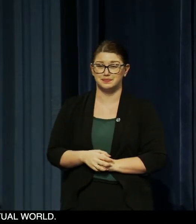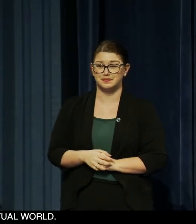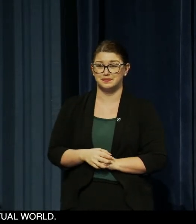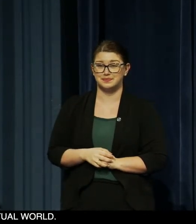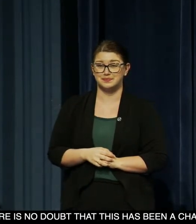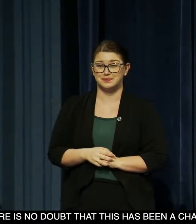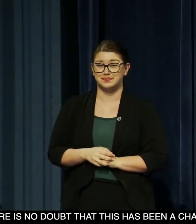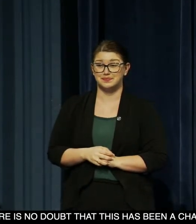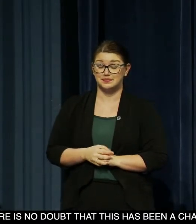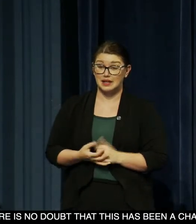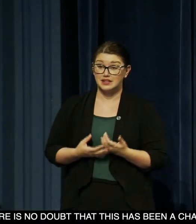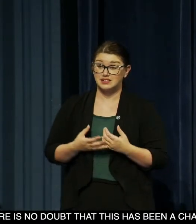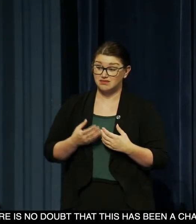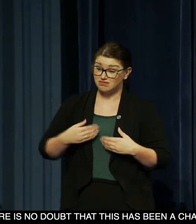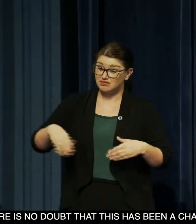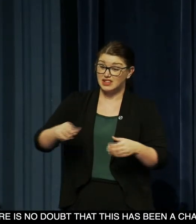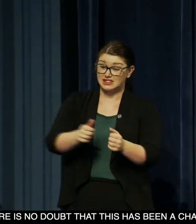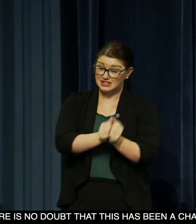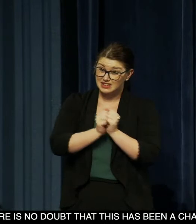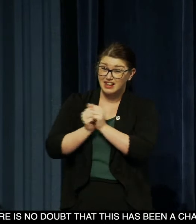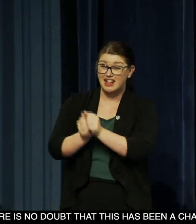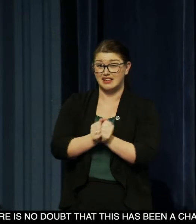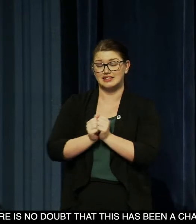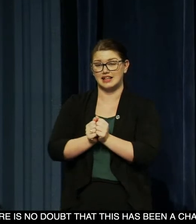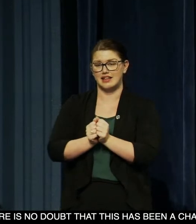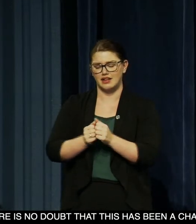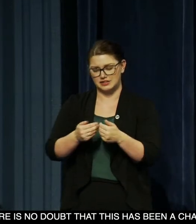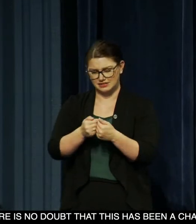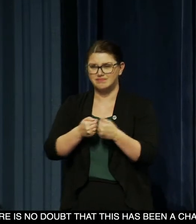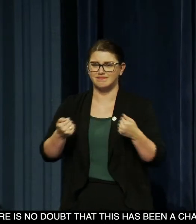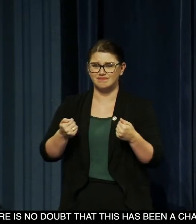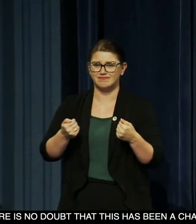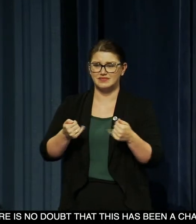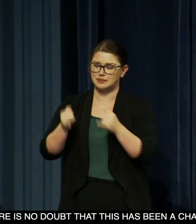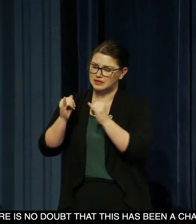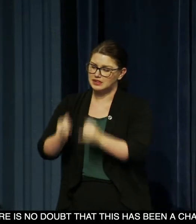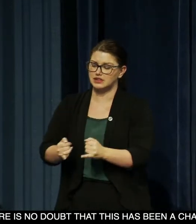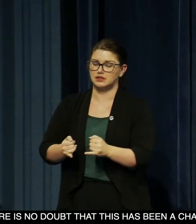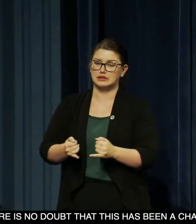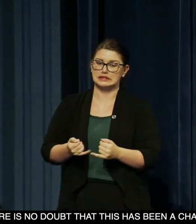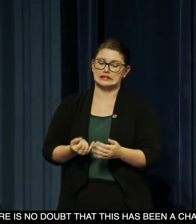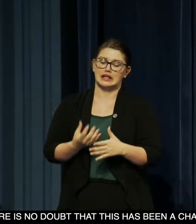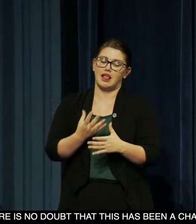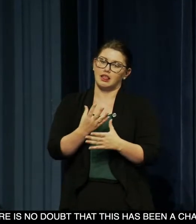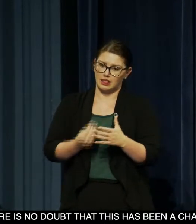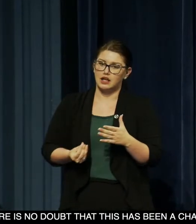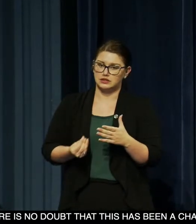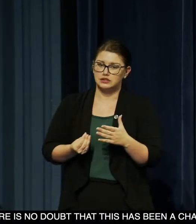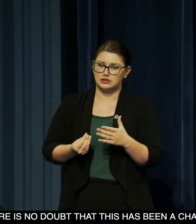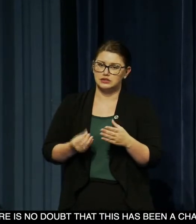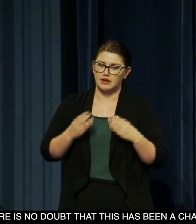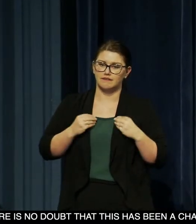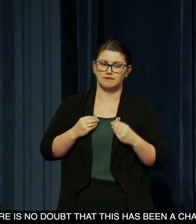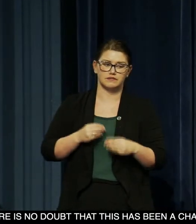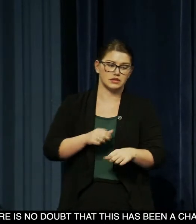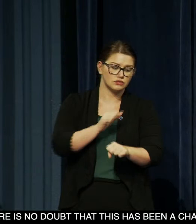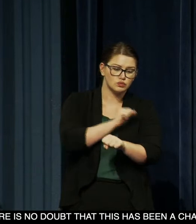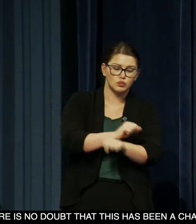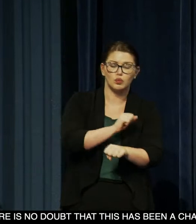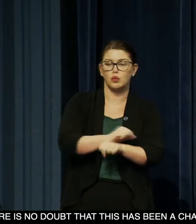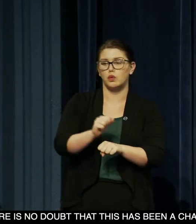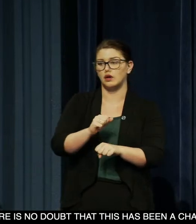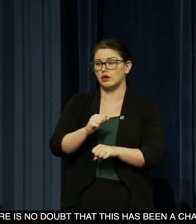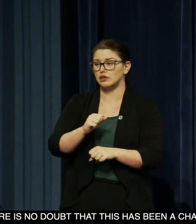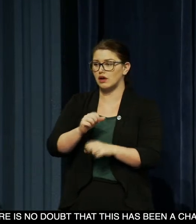Collectively and individually, we've endured losses of loved ones, health, jobs, and